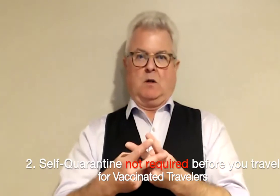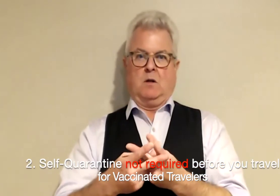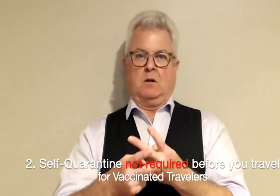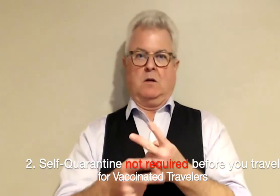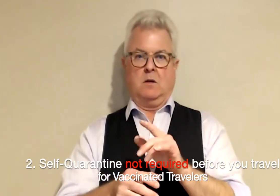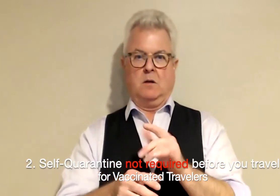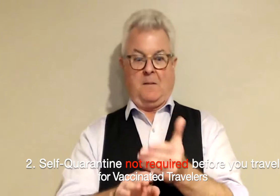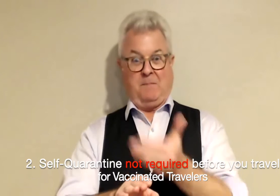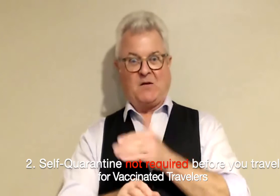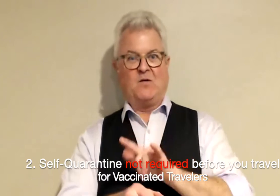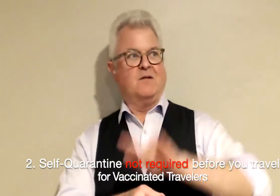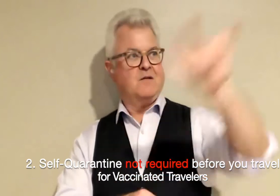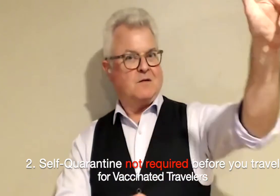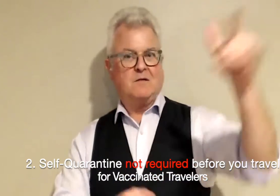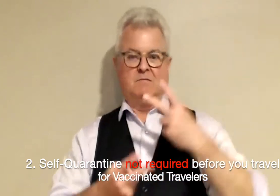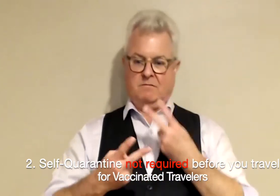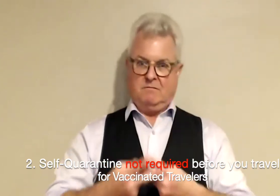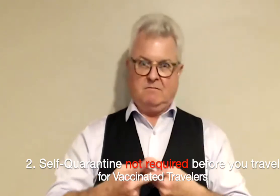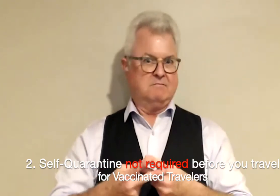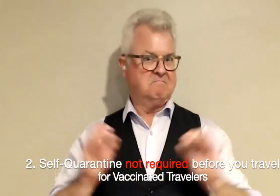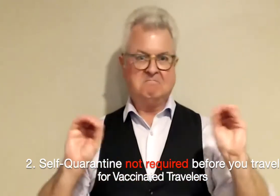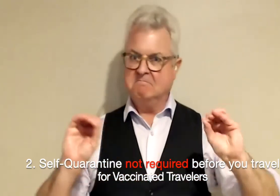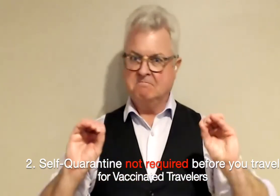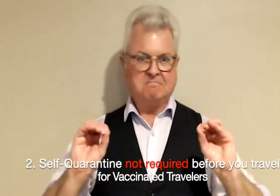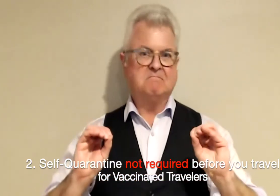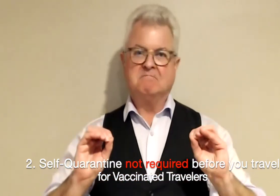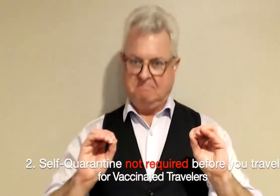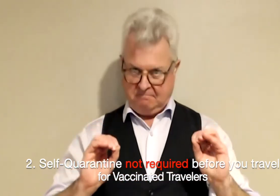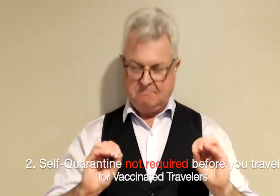You no longer have to self-quarantine before flying out as well.